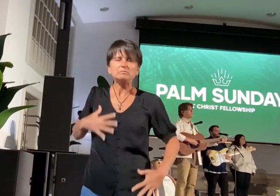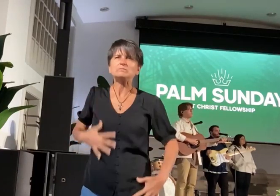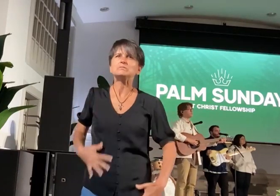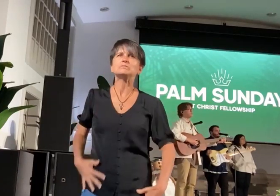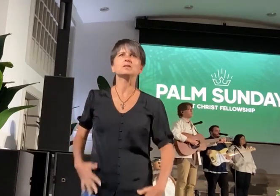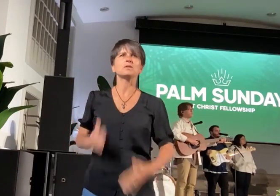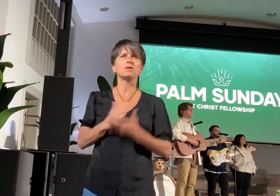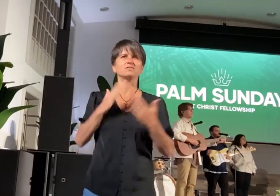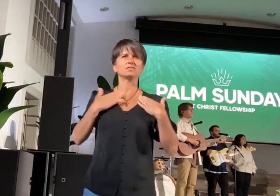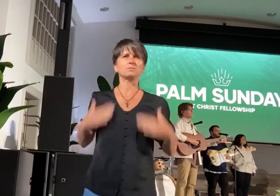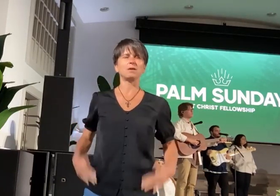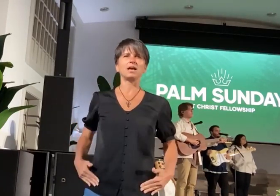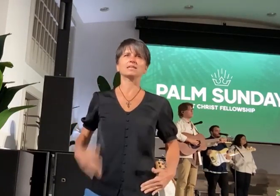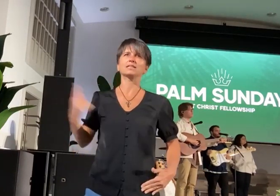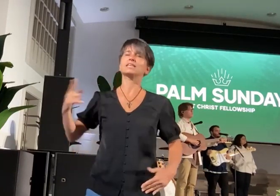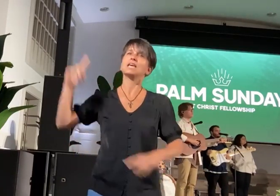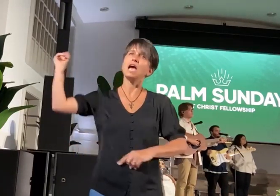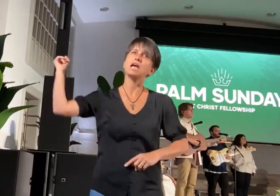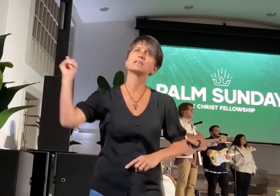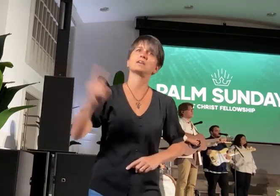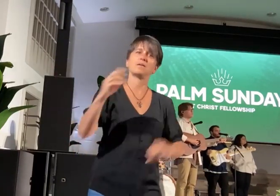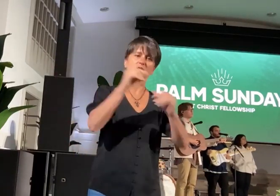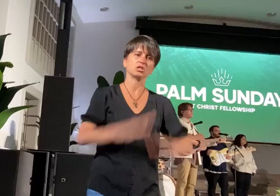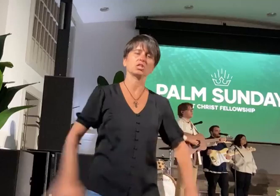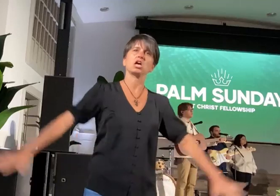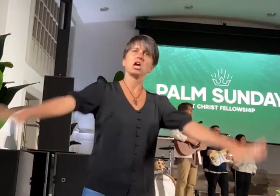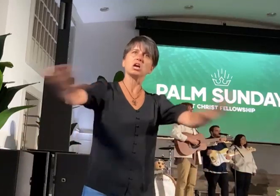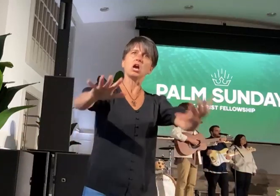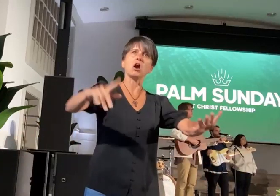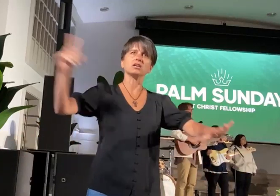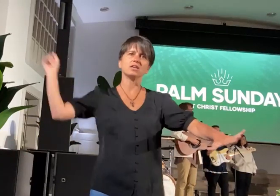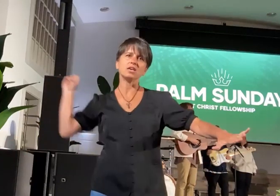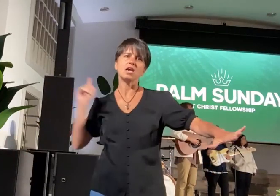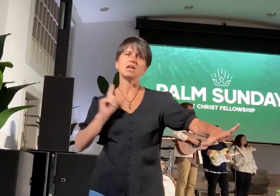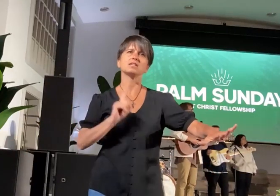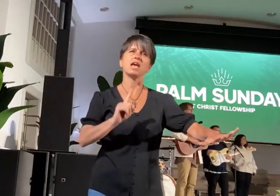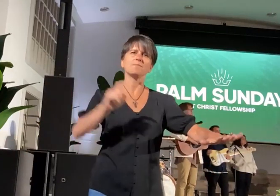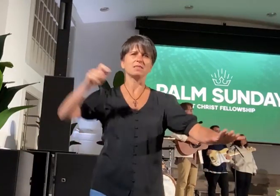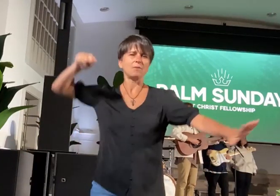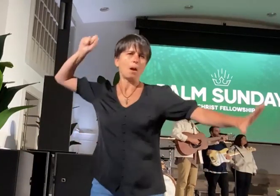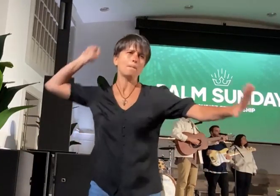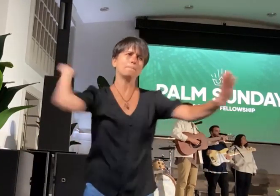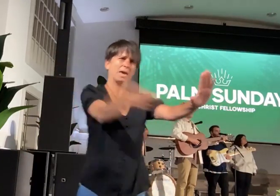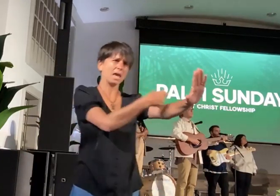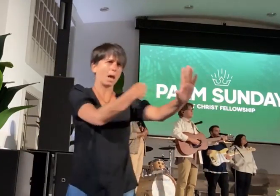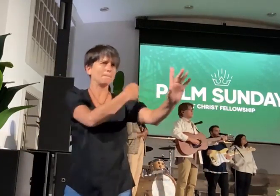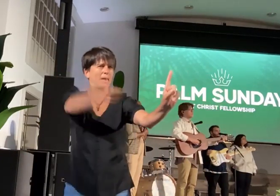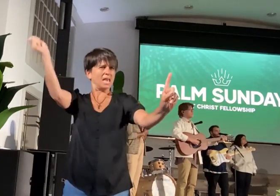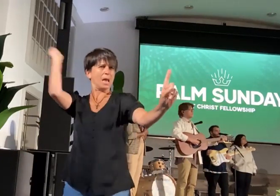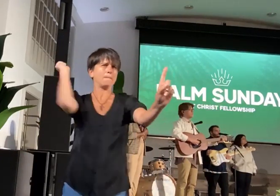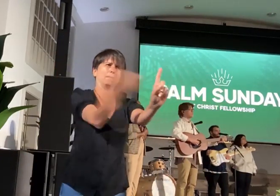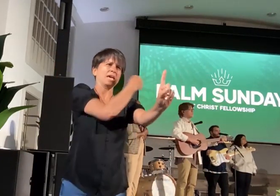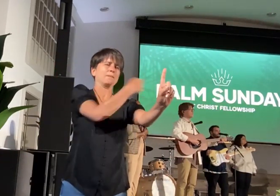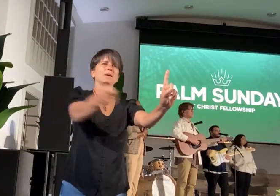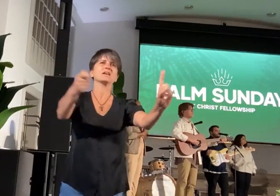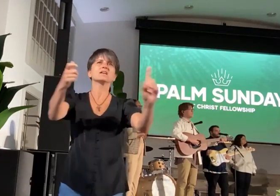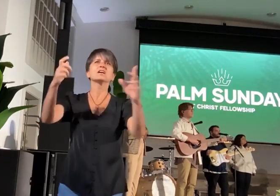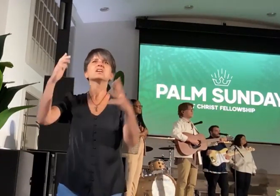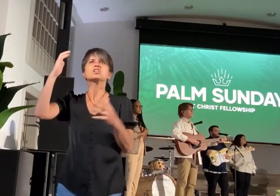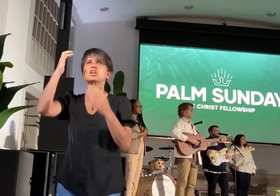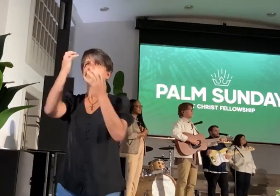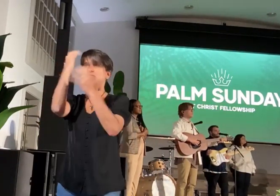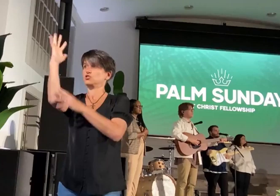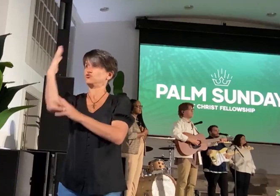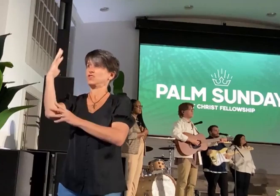being led down by guards to where he'd be beaten. They took a crown of thorns and they placed it upon his head, pushing thorns that